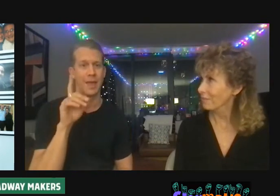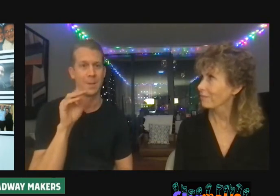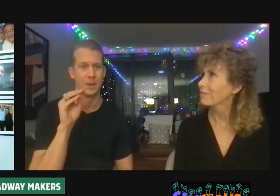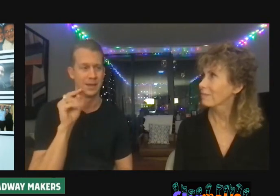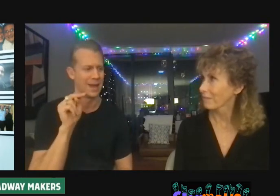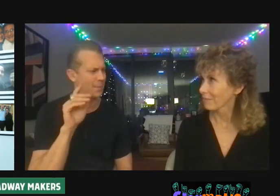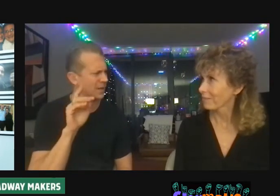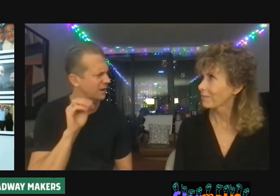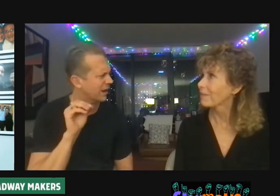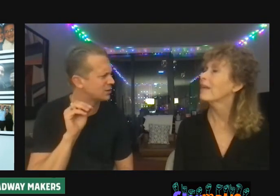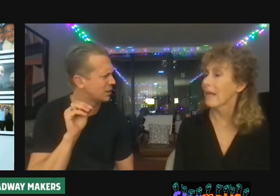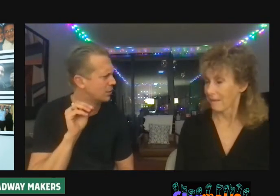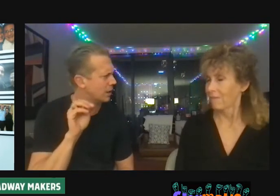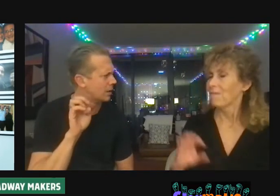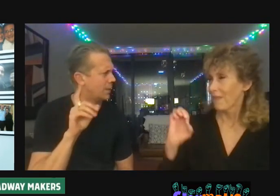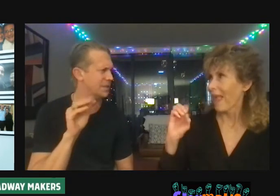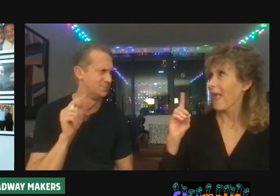Trishelle